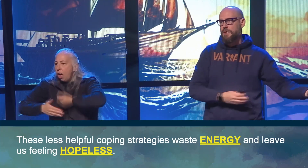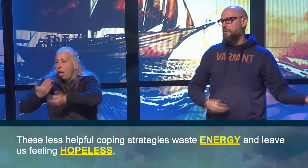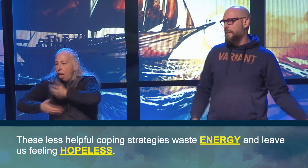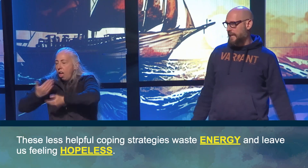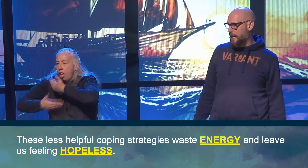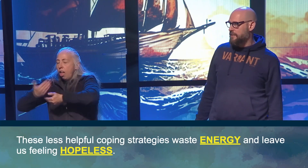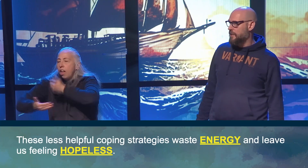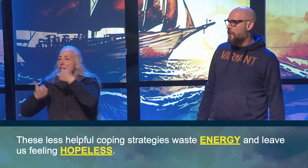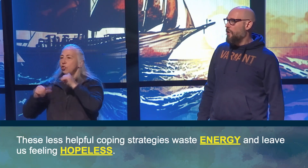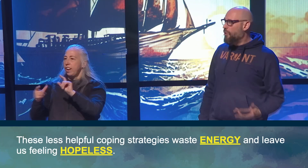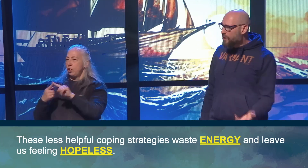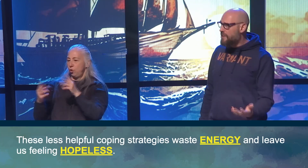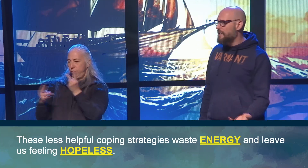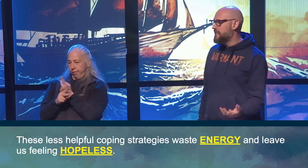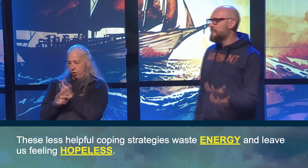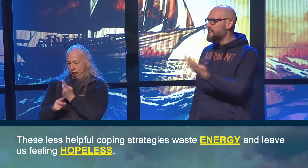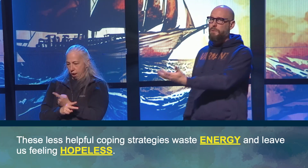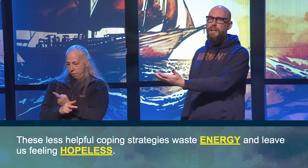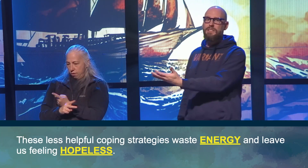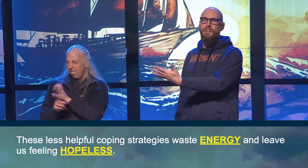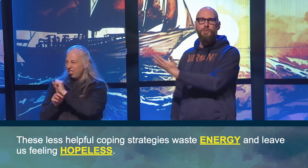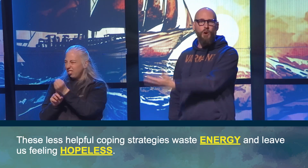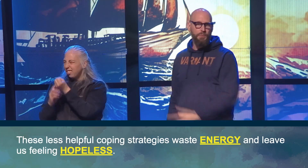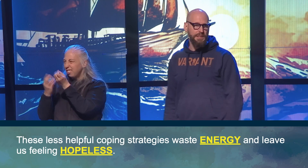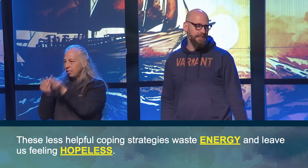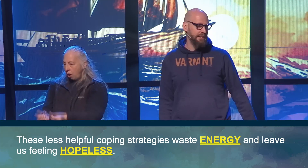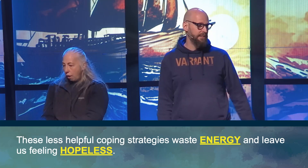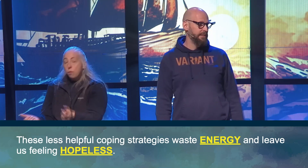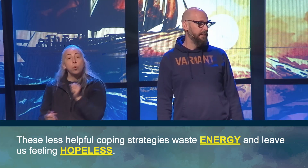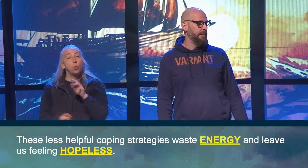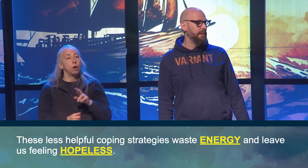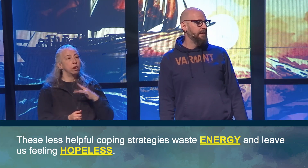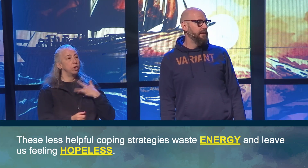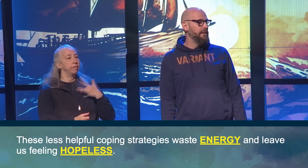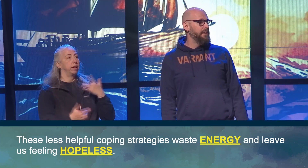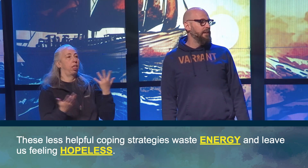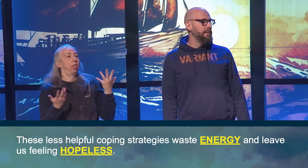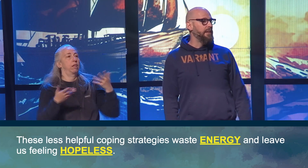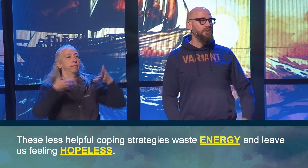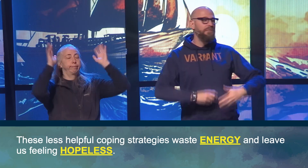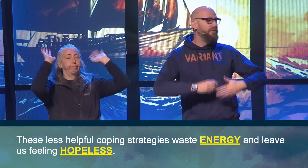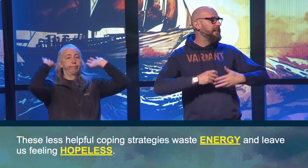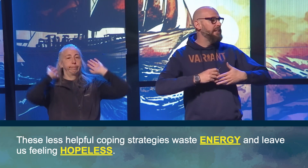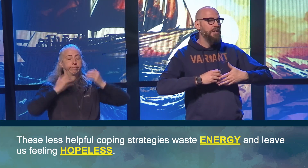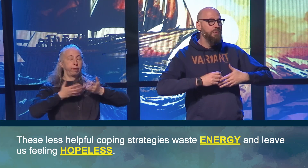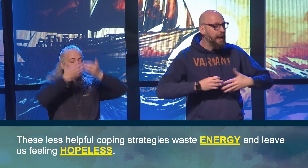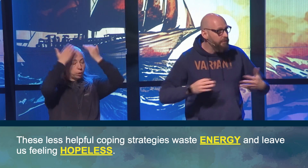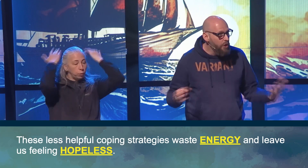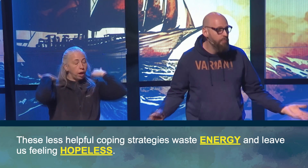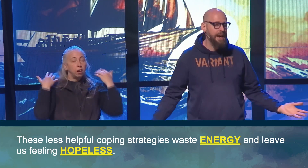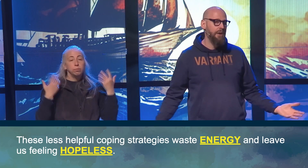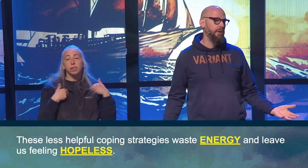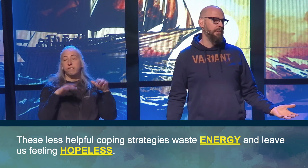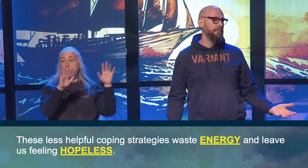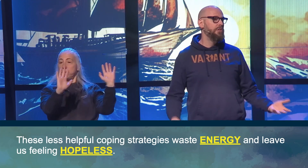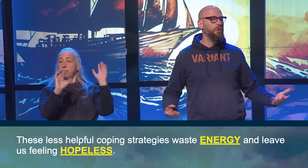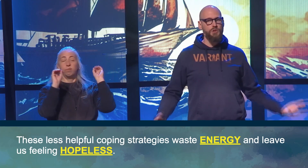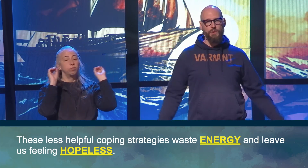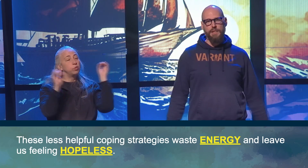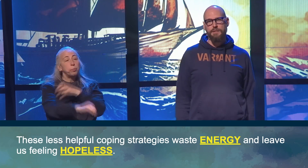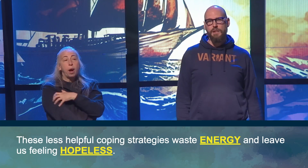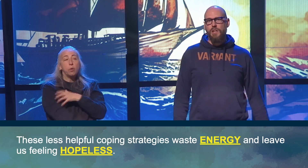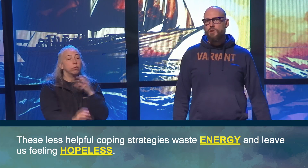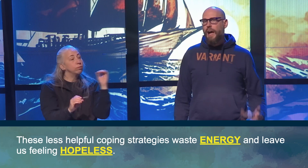solve something that we can't, or it leaves us in a space of hopelessness. Just feeling like we have no power,